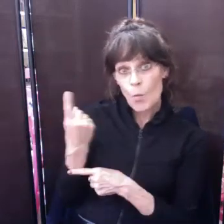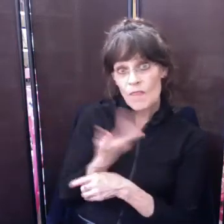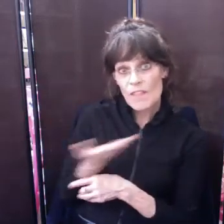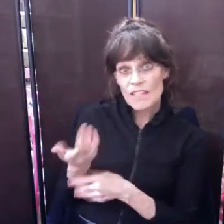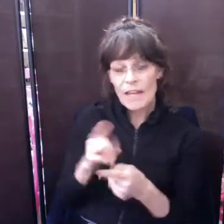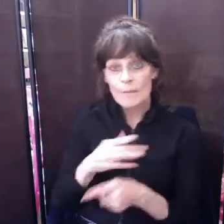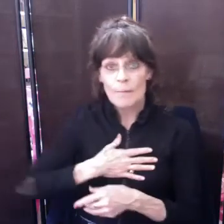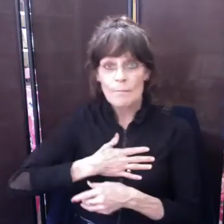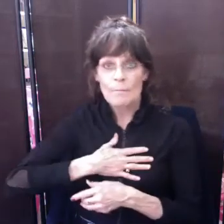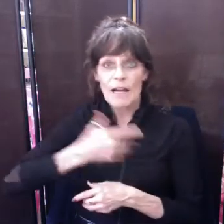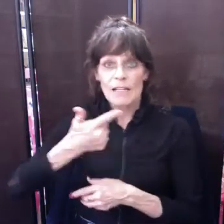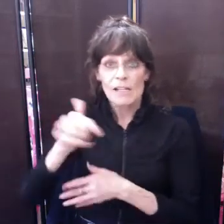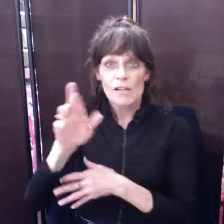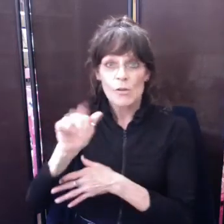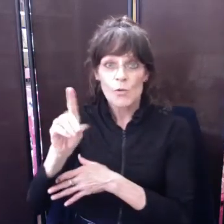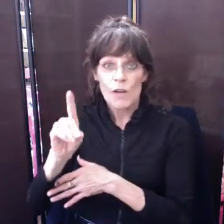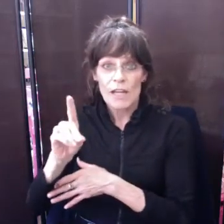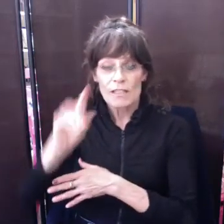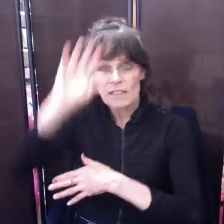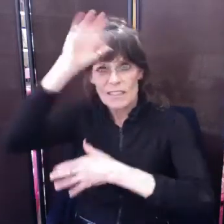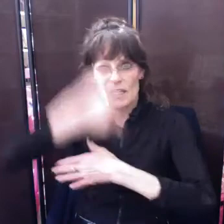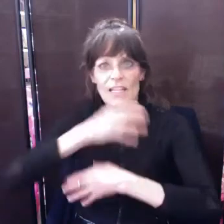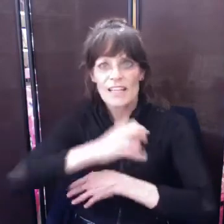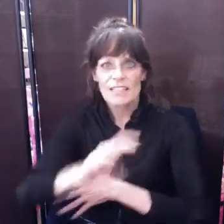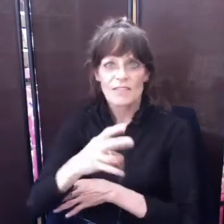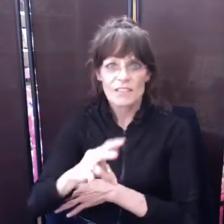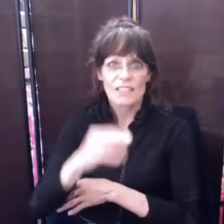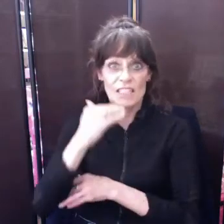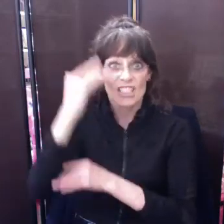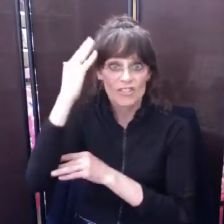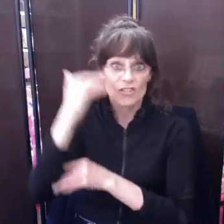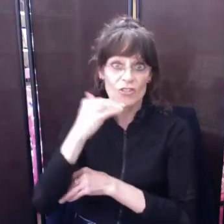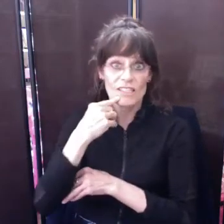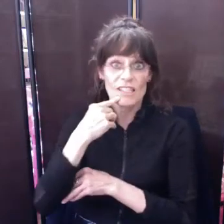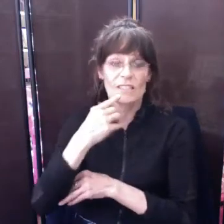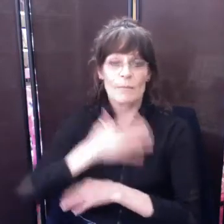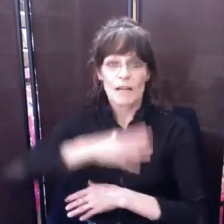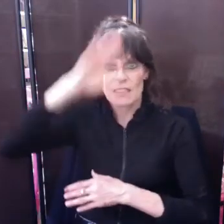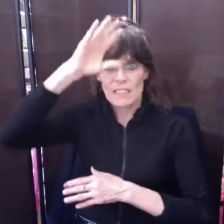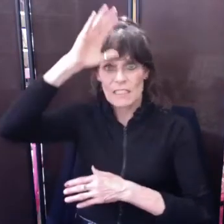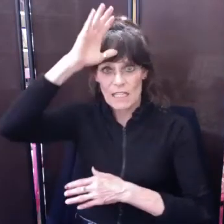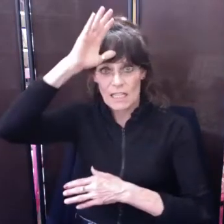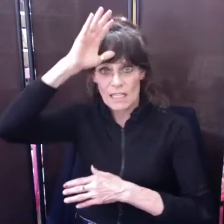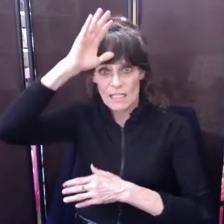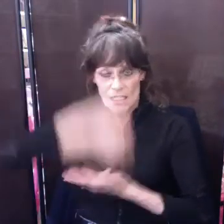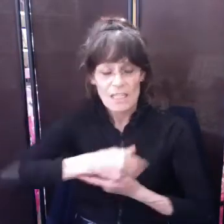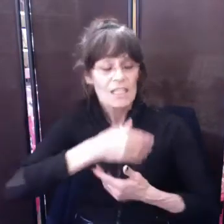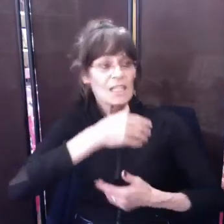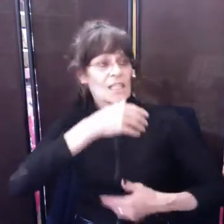grandson, who's 17, and really the adult in the room, said to my son, "Dad, I really want you to